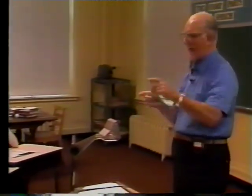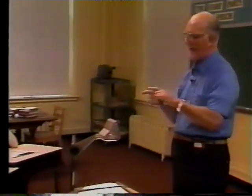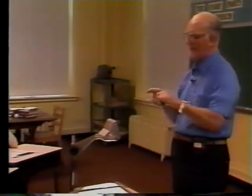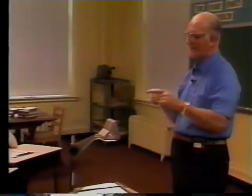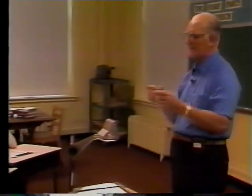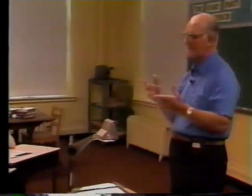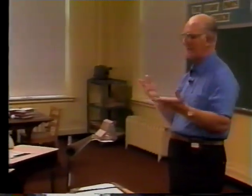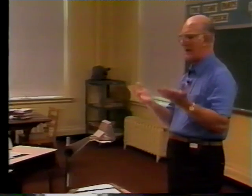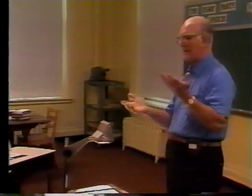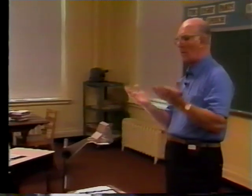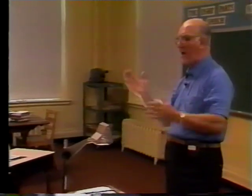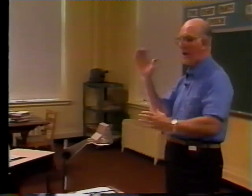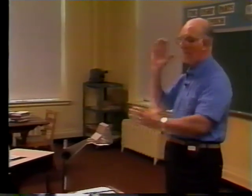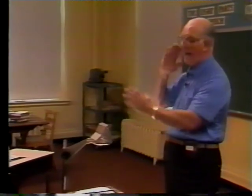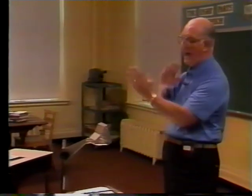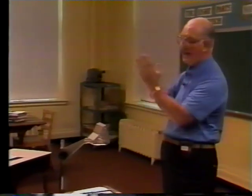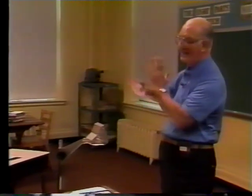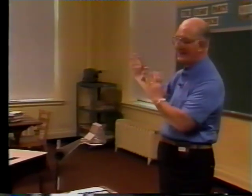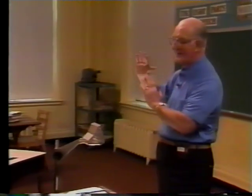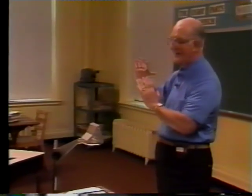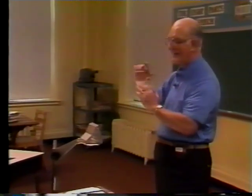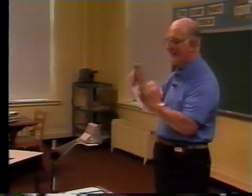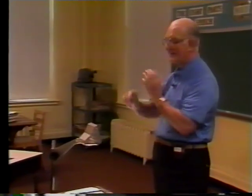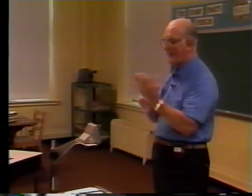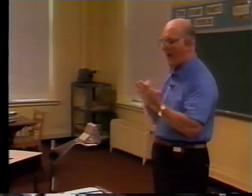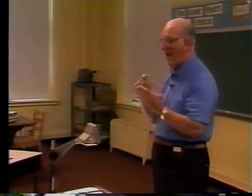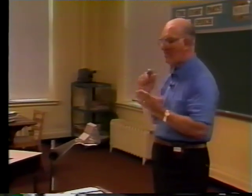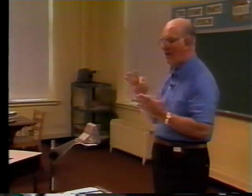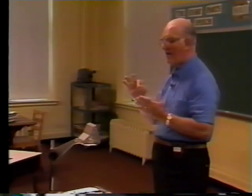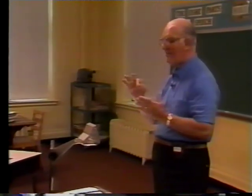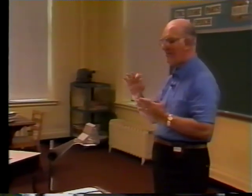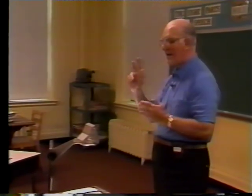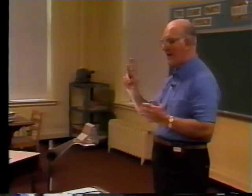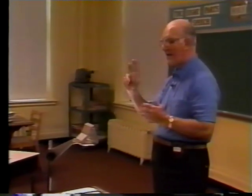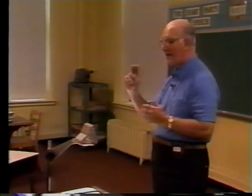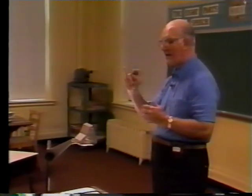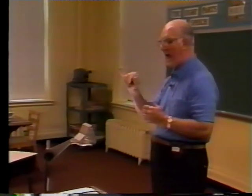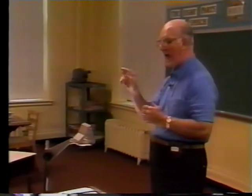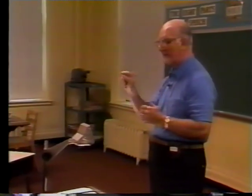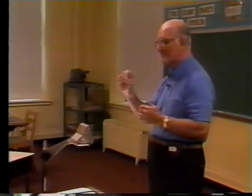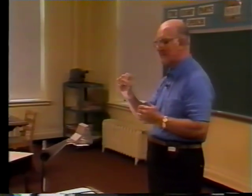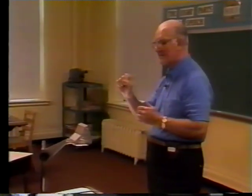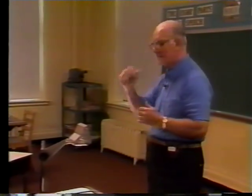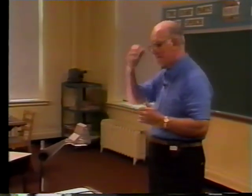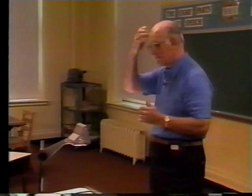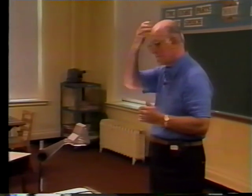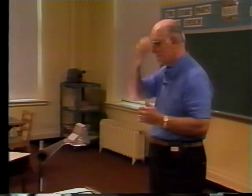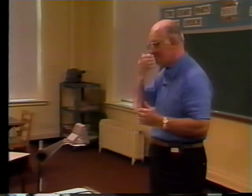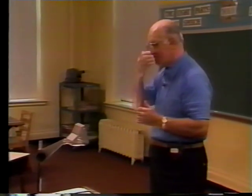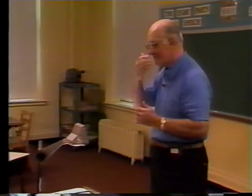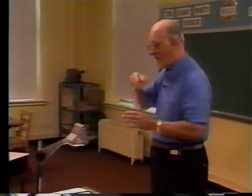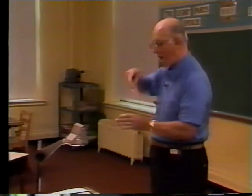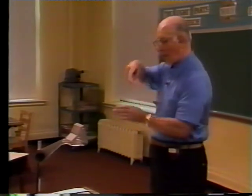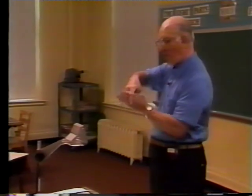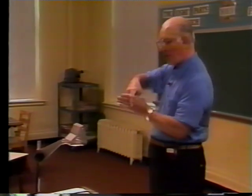Like maybe way back in the time of knights on